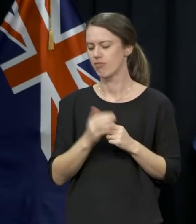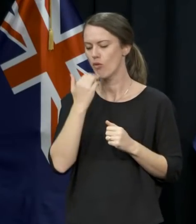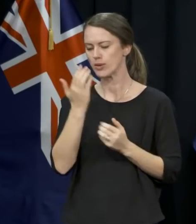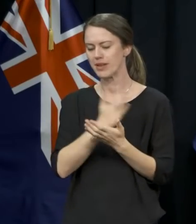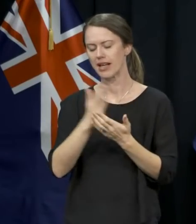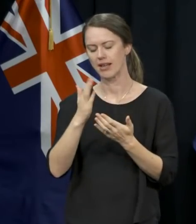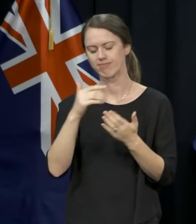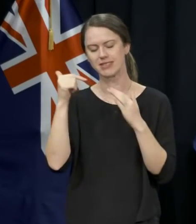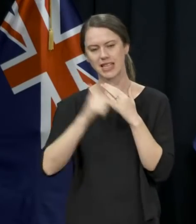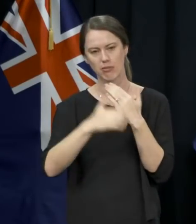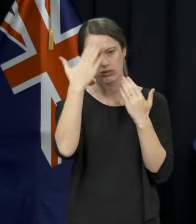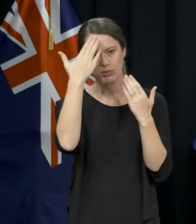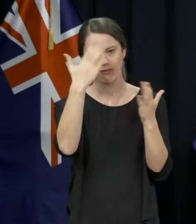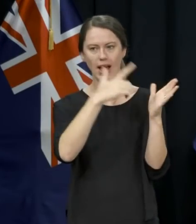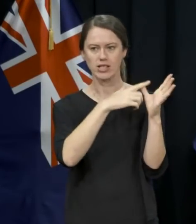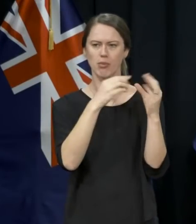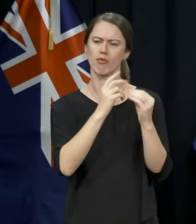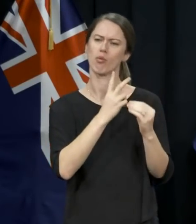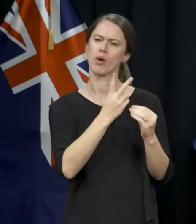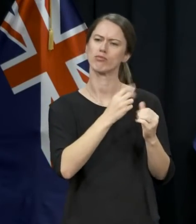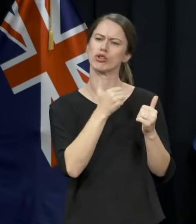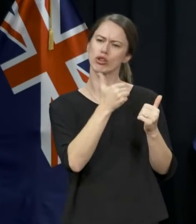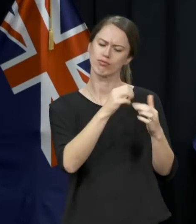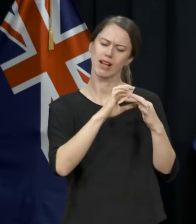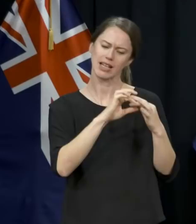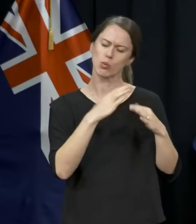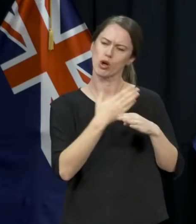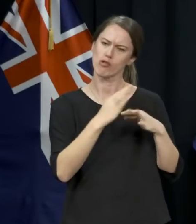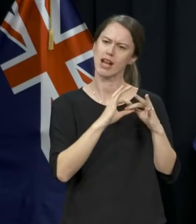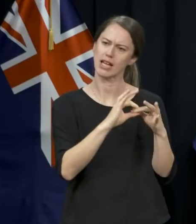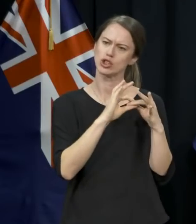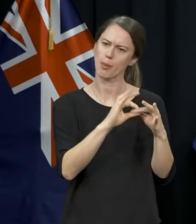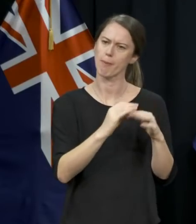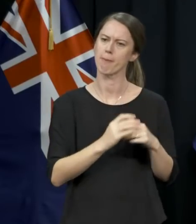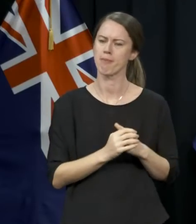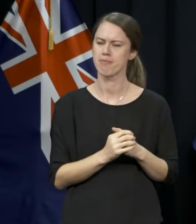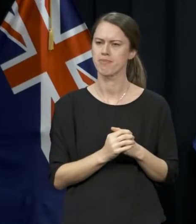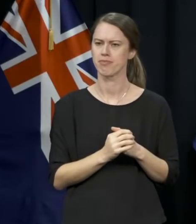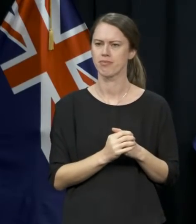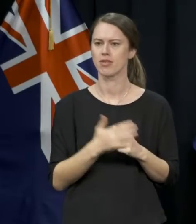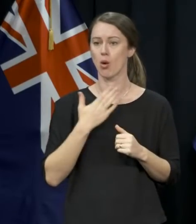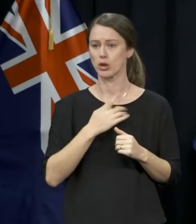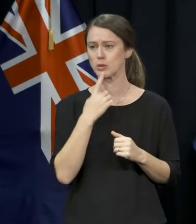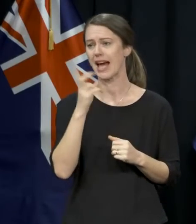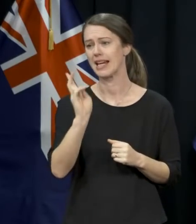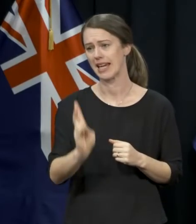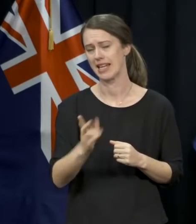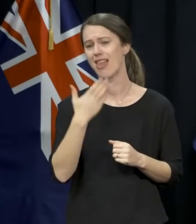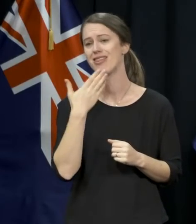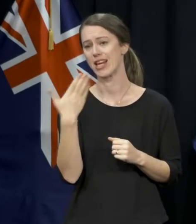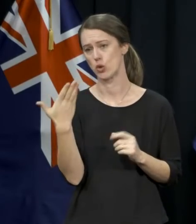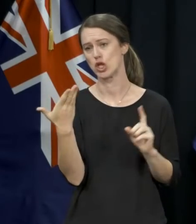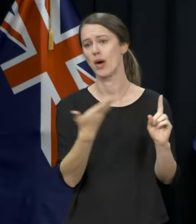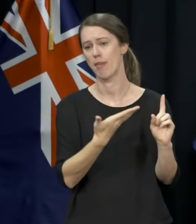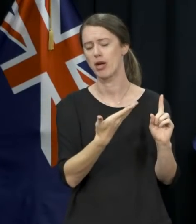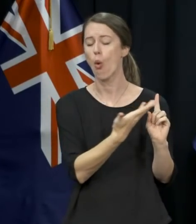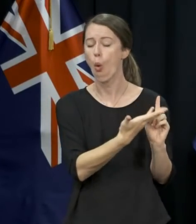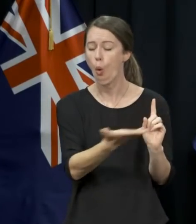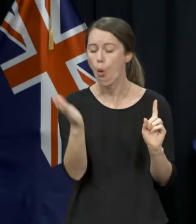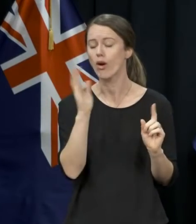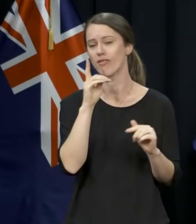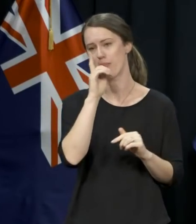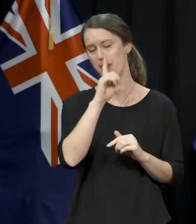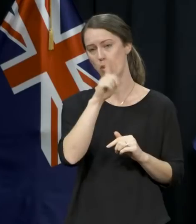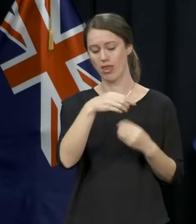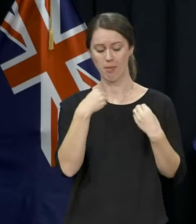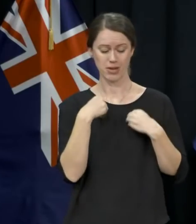for Ashley Bloomfield. We have a good, warm working relationship. And I want to put on record again my thanks to him and all of the people